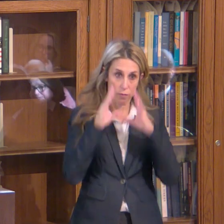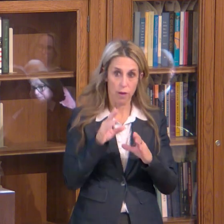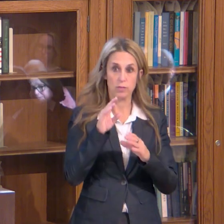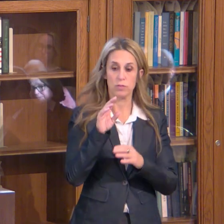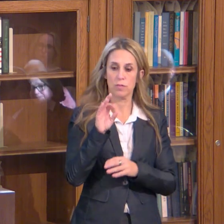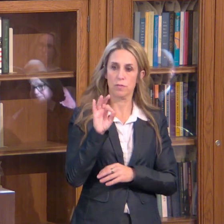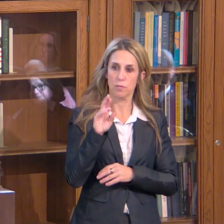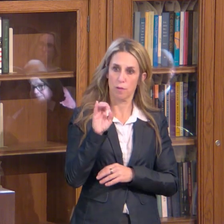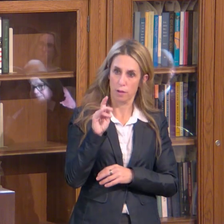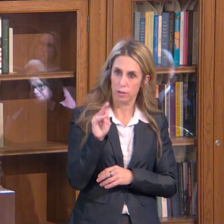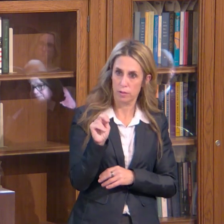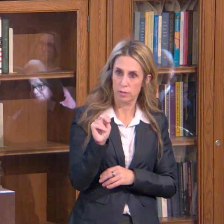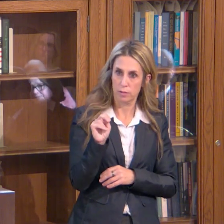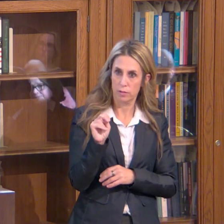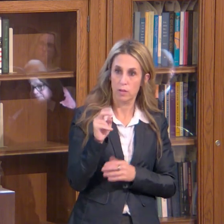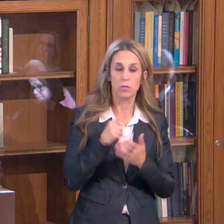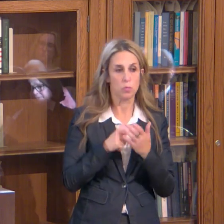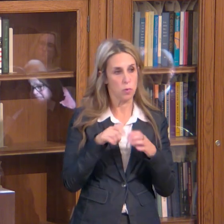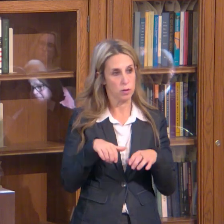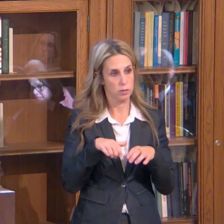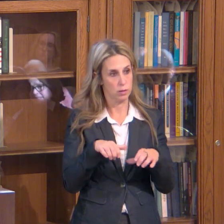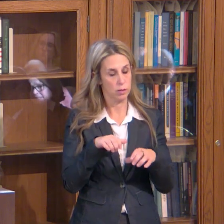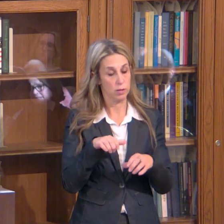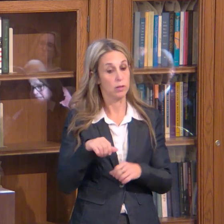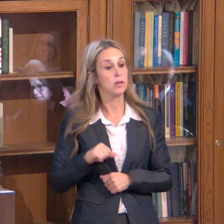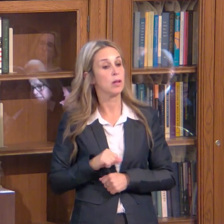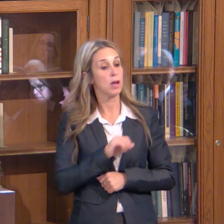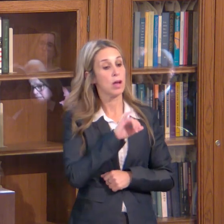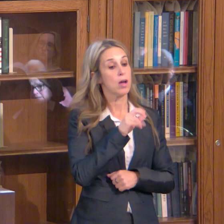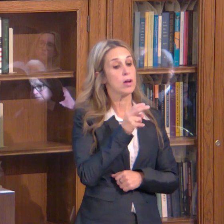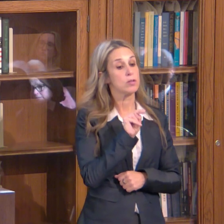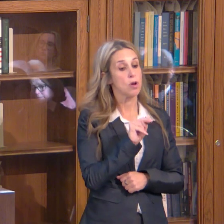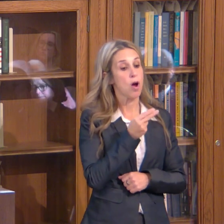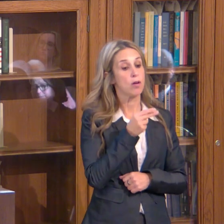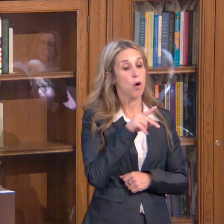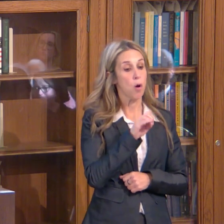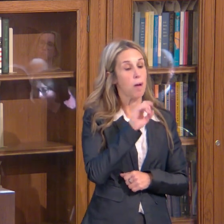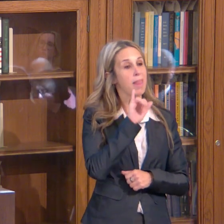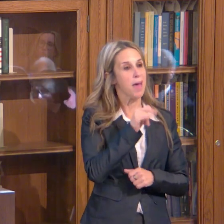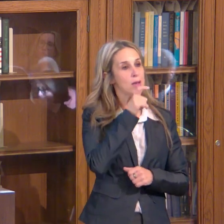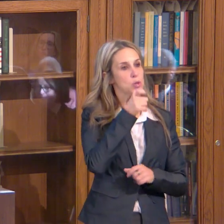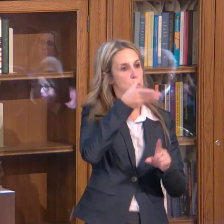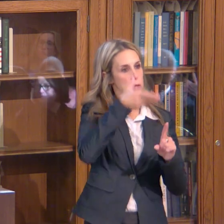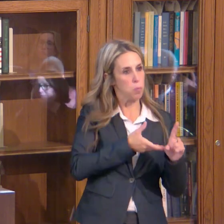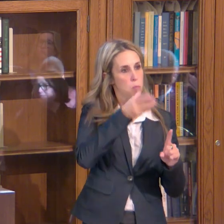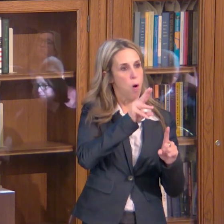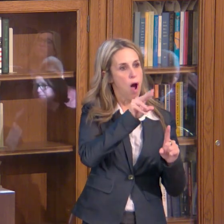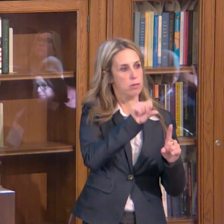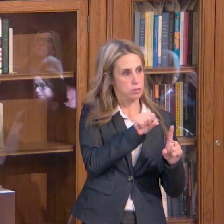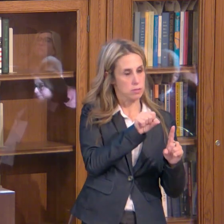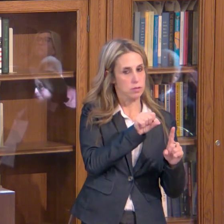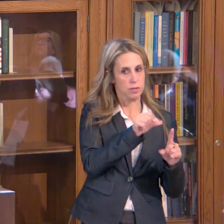was what he did John Pope was who he was thank you